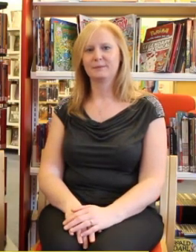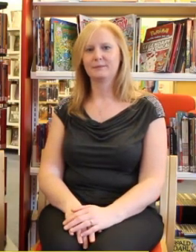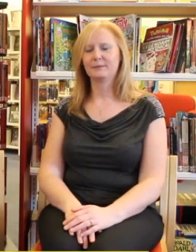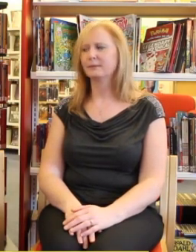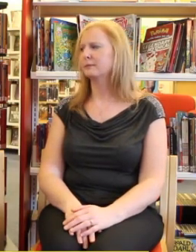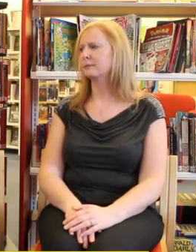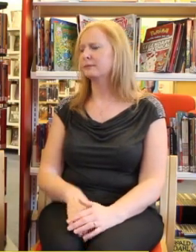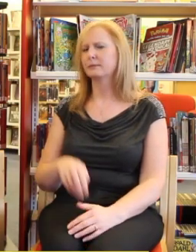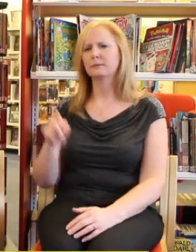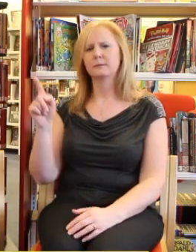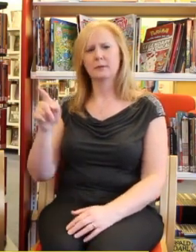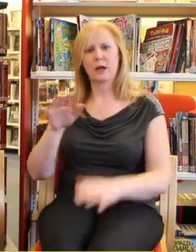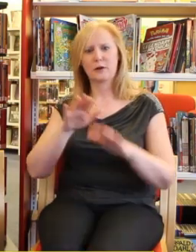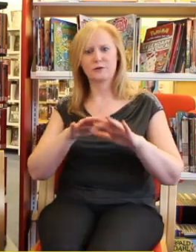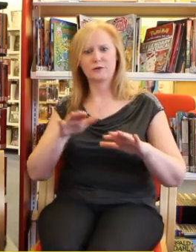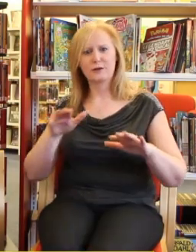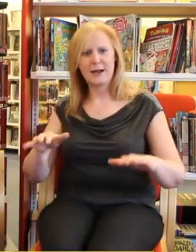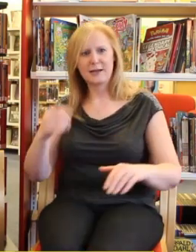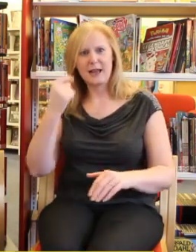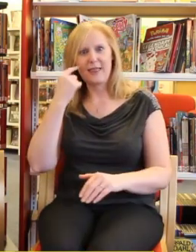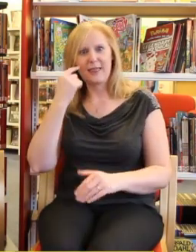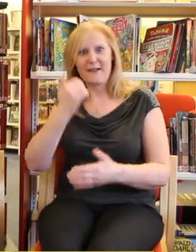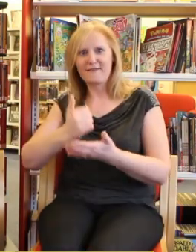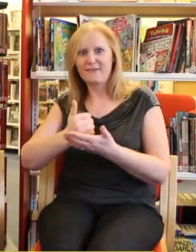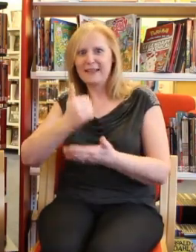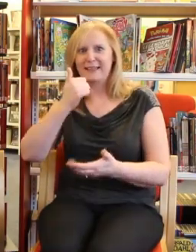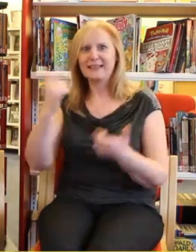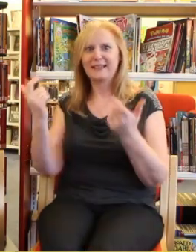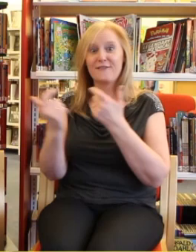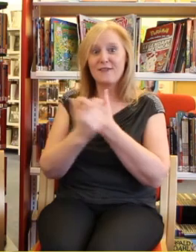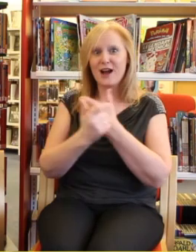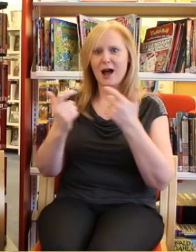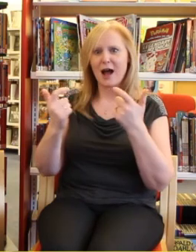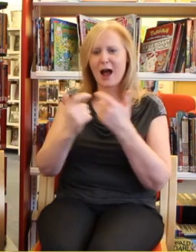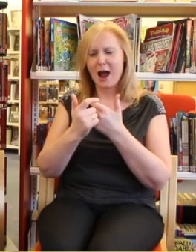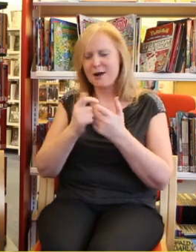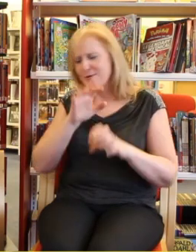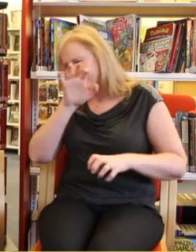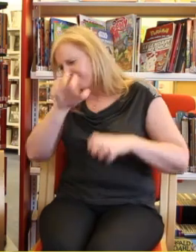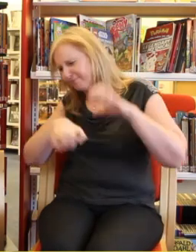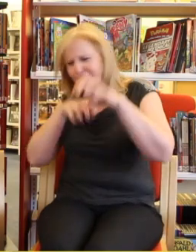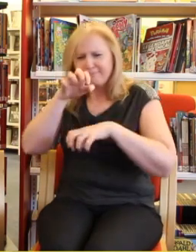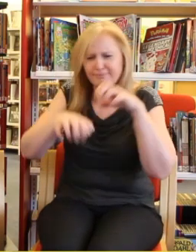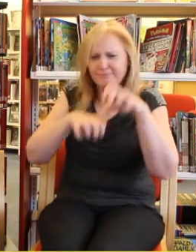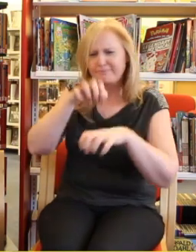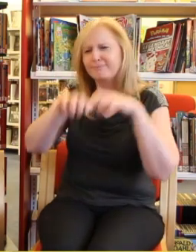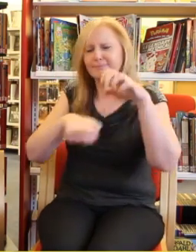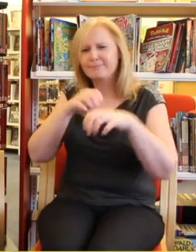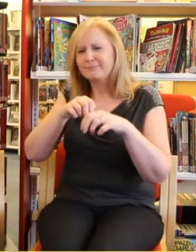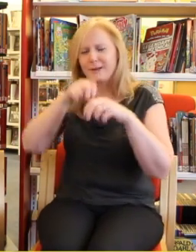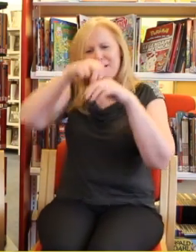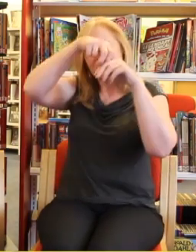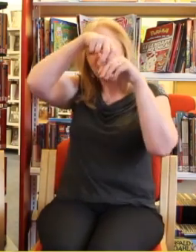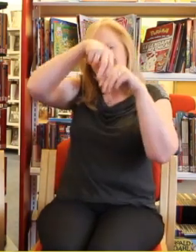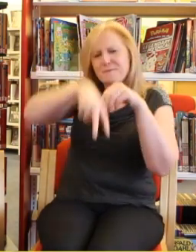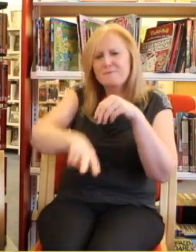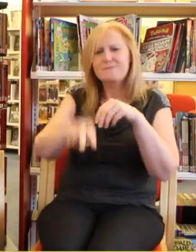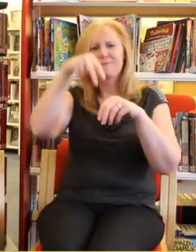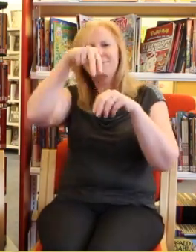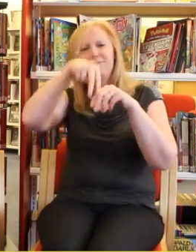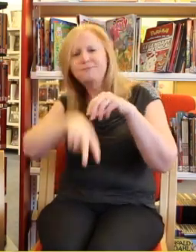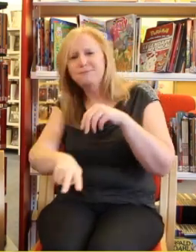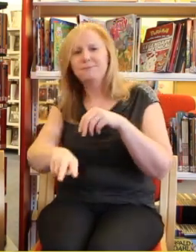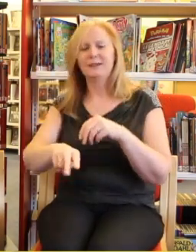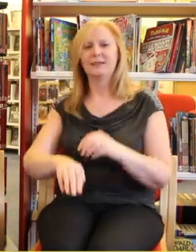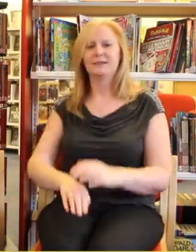The children all think that he's fantastic fun. They climb up on his boots and slide down one by one.